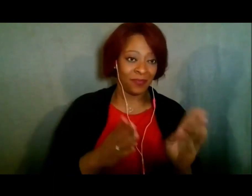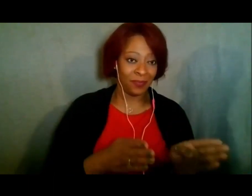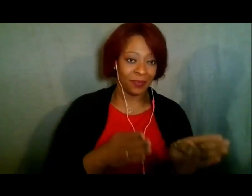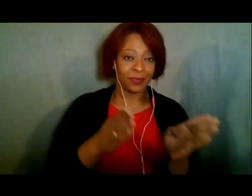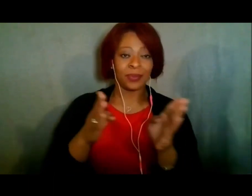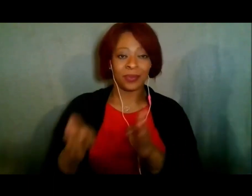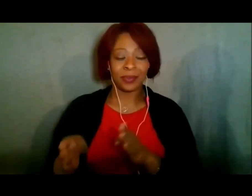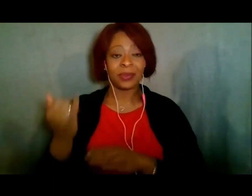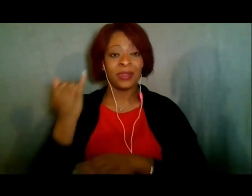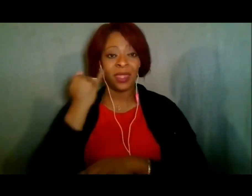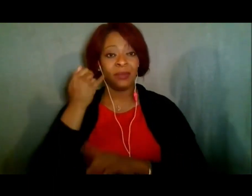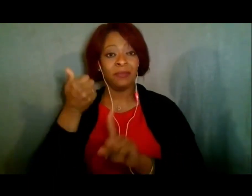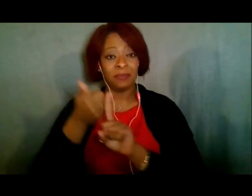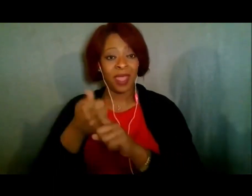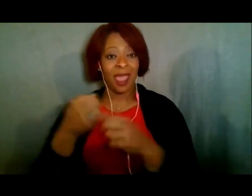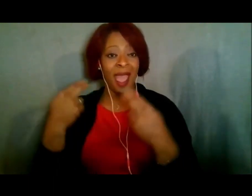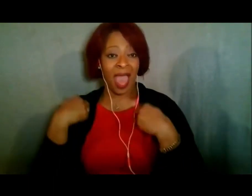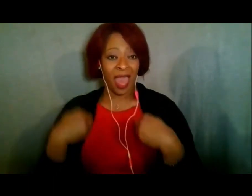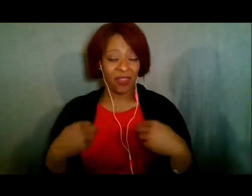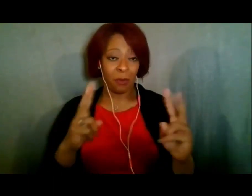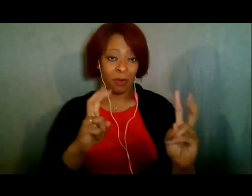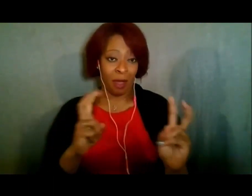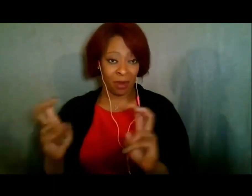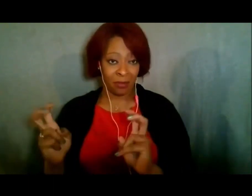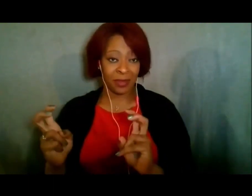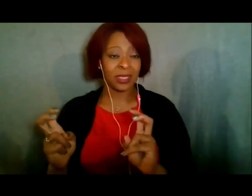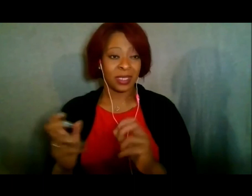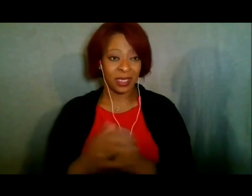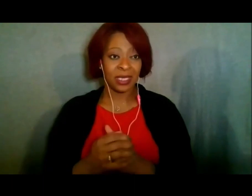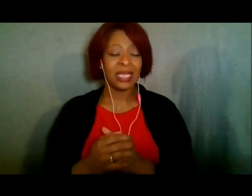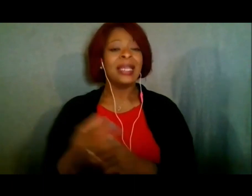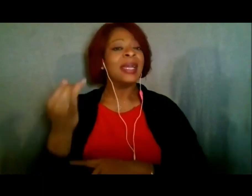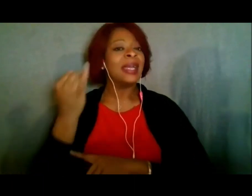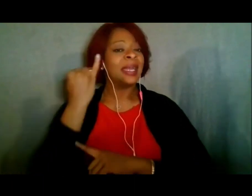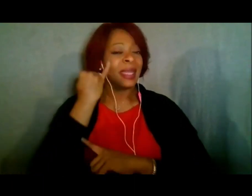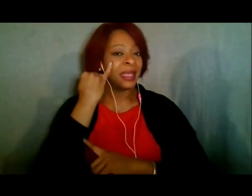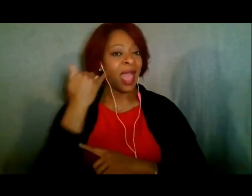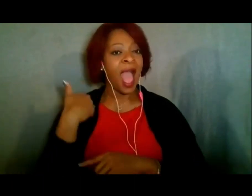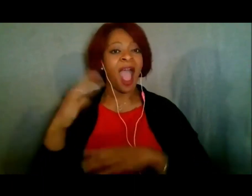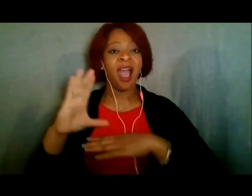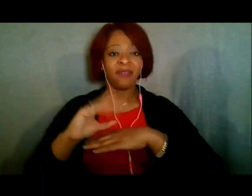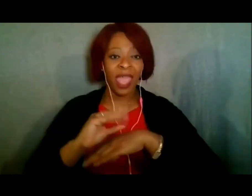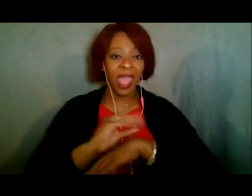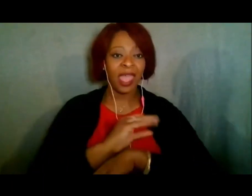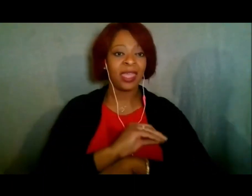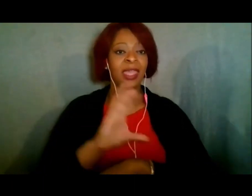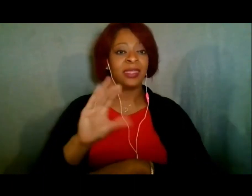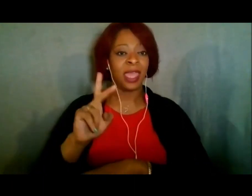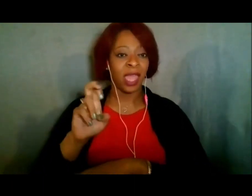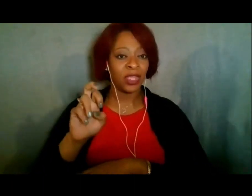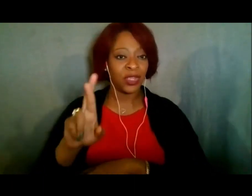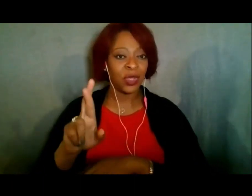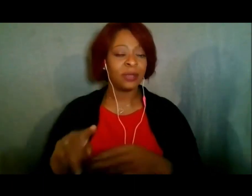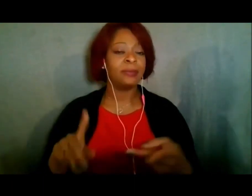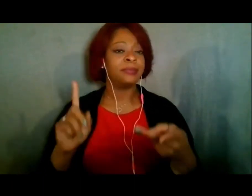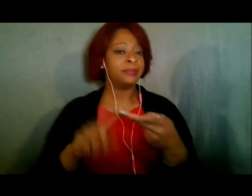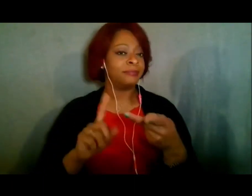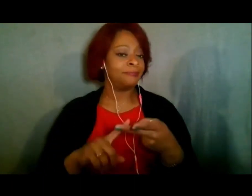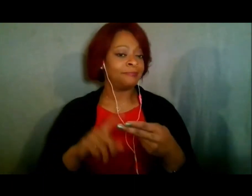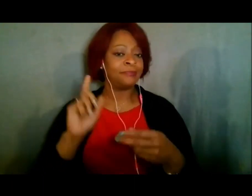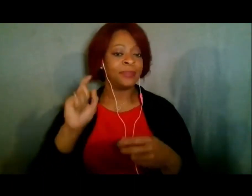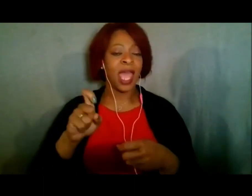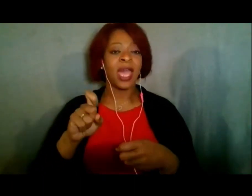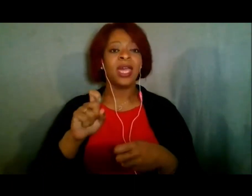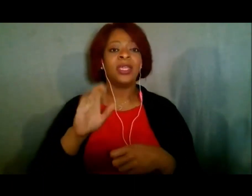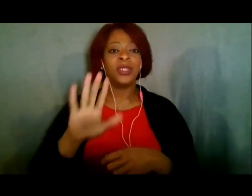So if you have health problems, if you have cancer, if you have to suppress